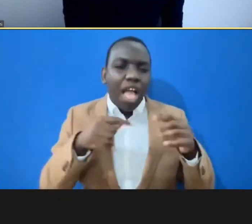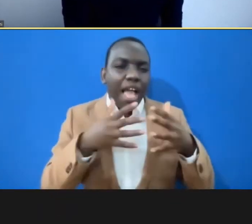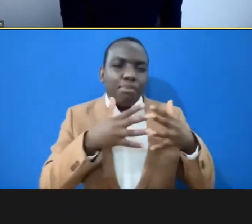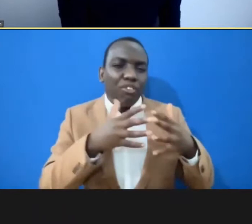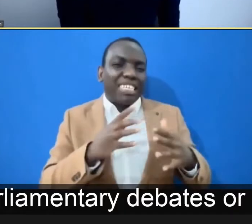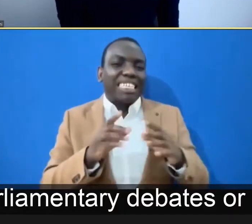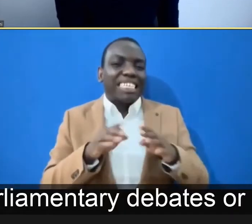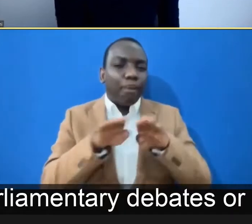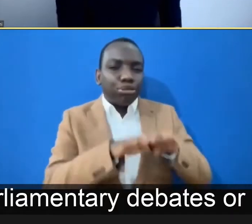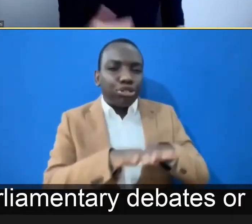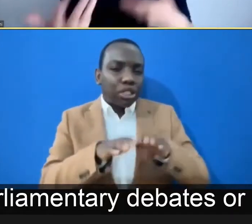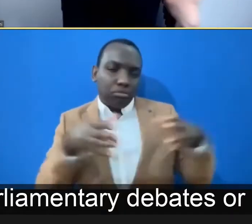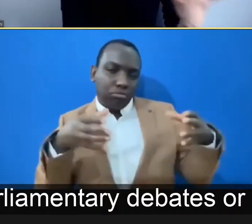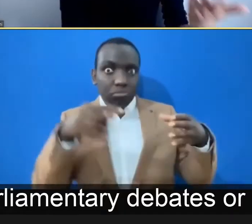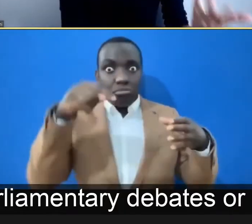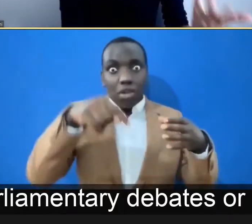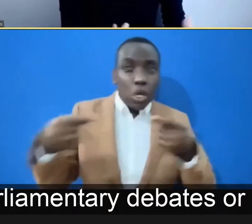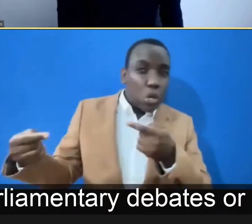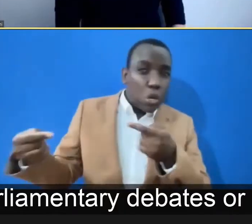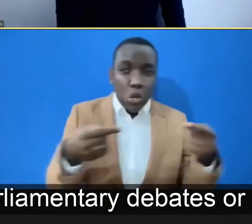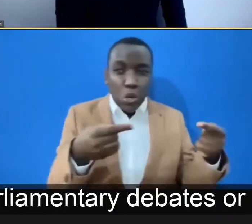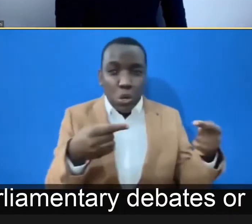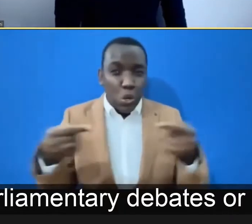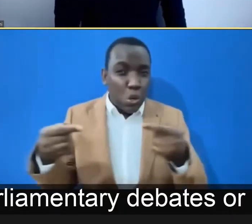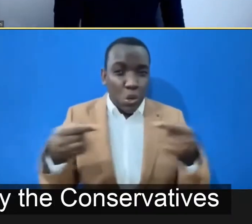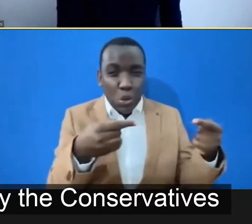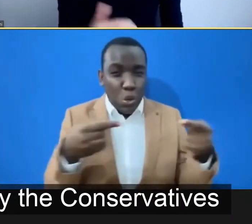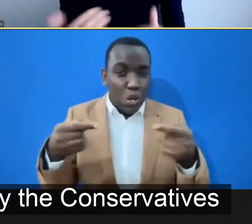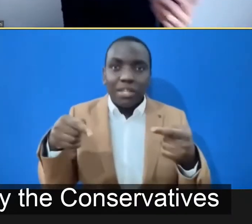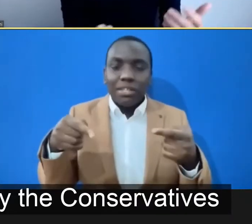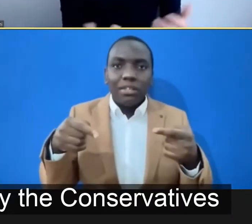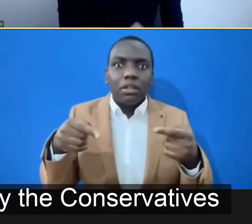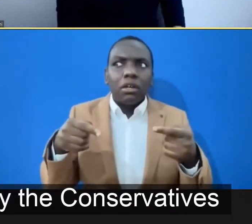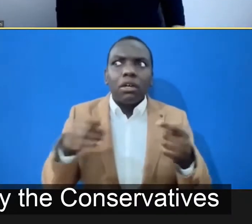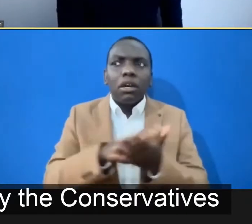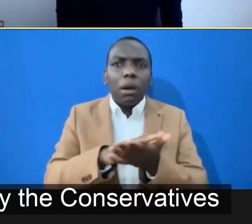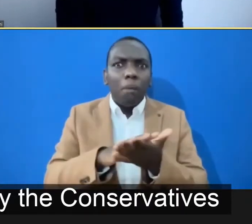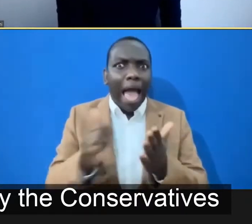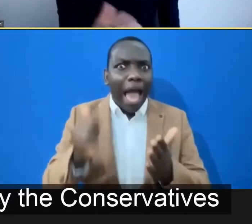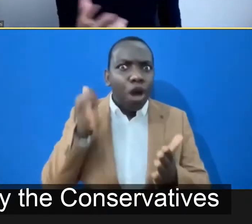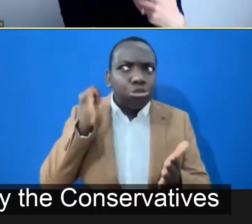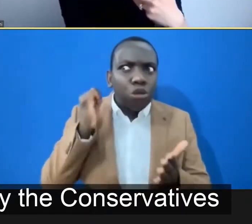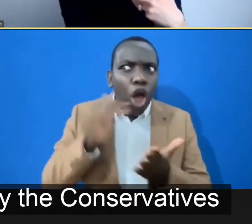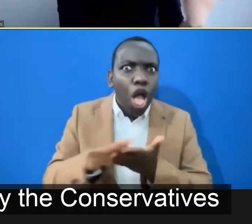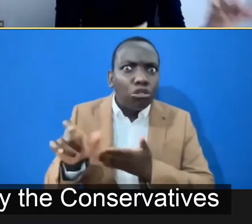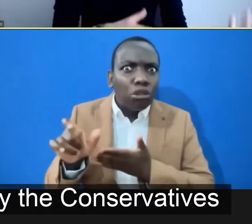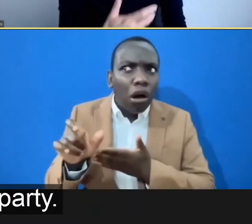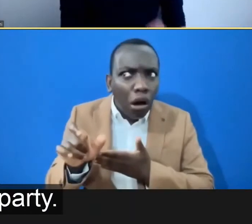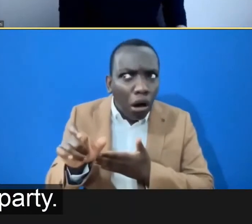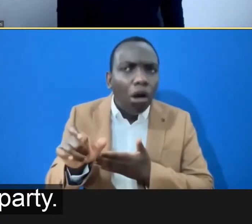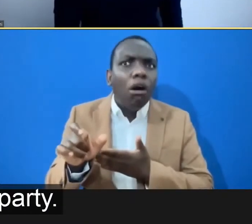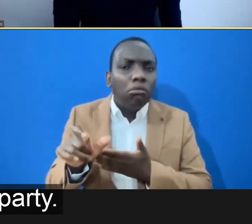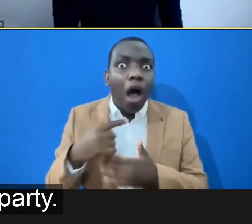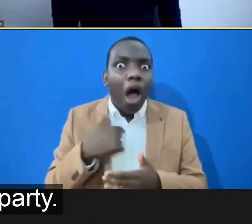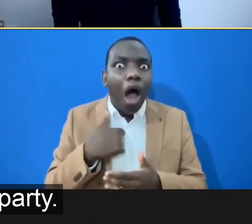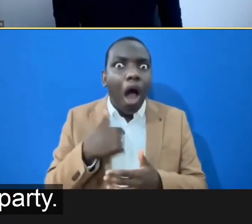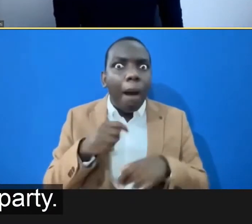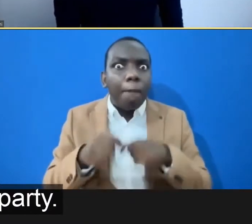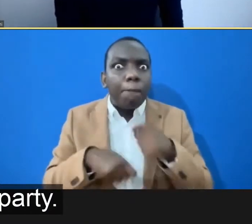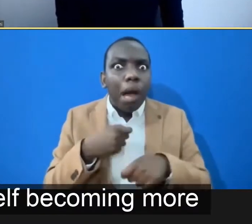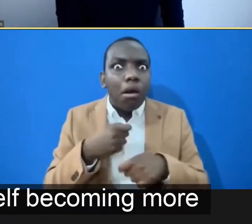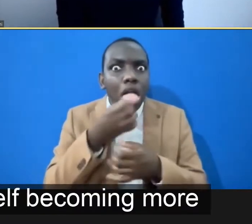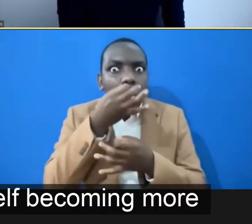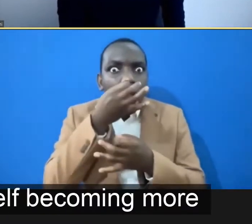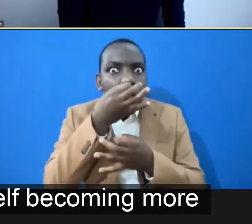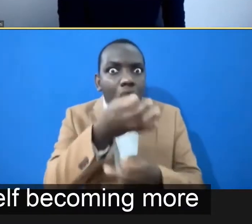You know, it's the same as our parliamentary debates or our leader debates between, say, the Conservatives and the Labour Party.